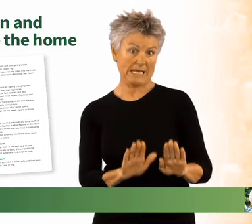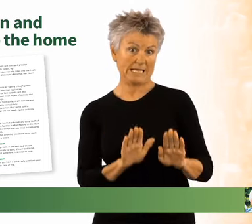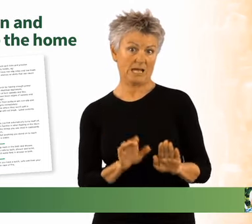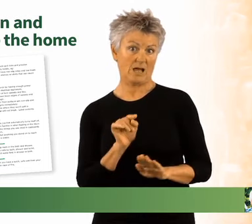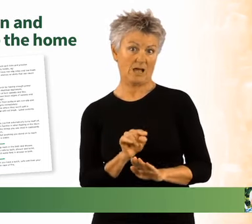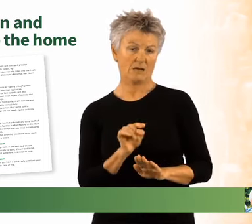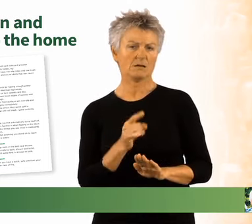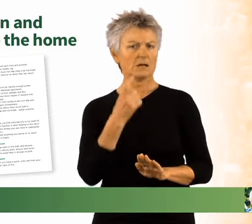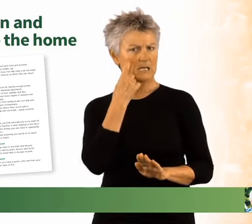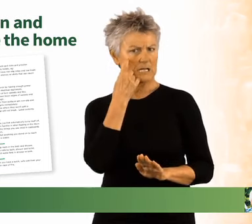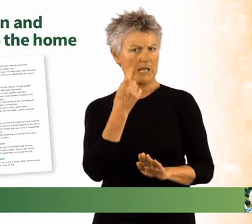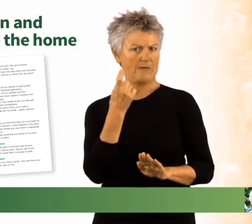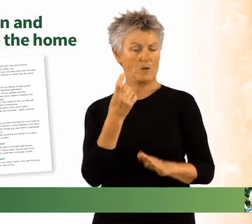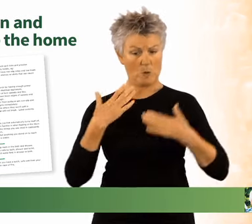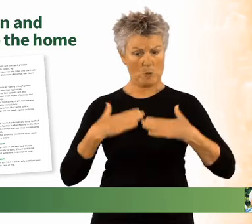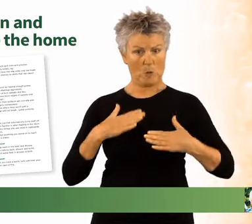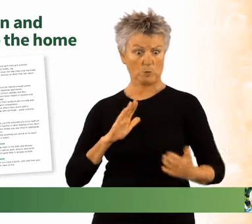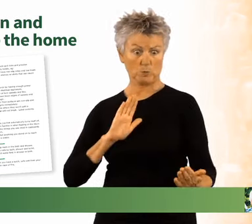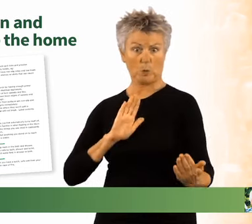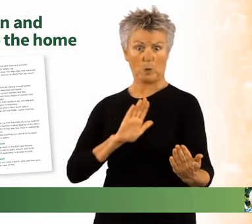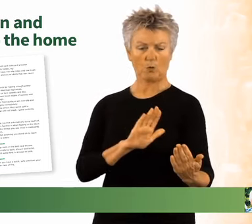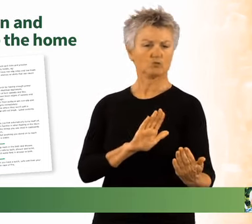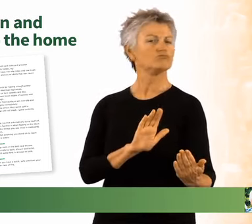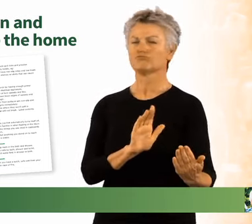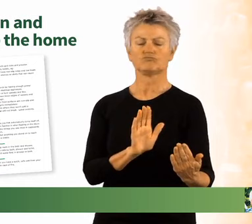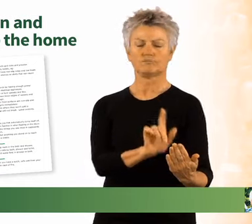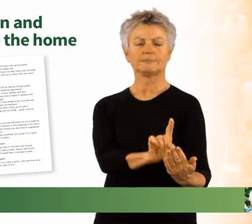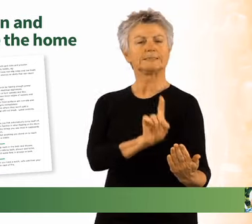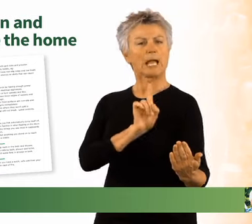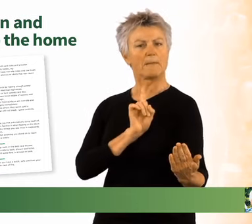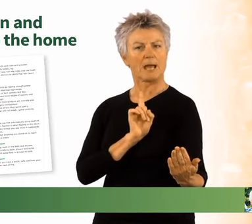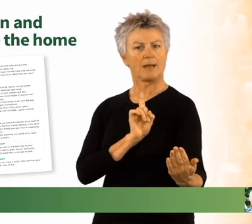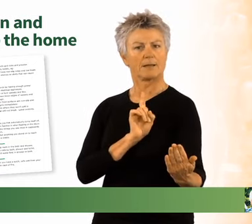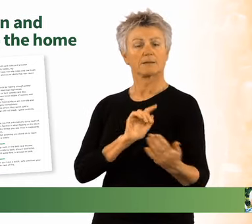Be careful about putting clothes to air close to a fire or heater.